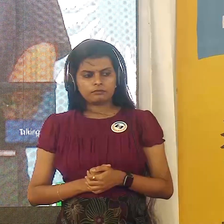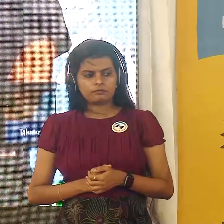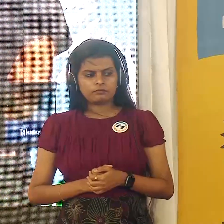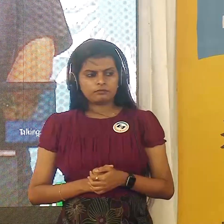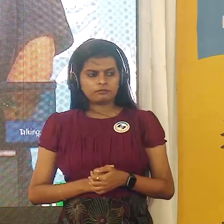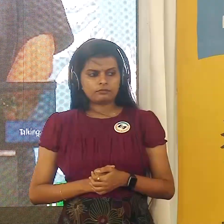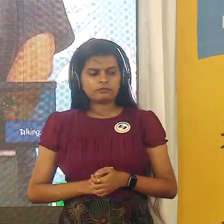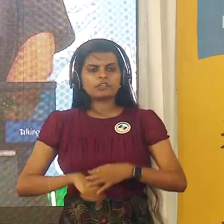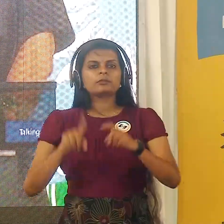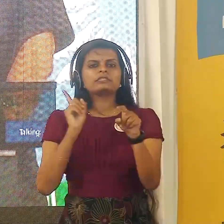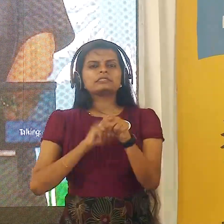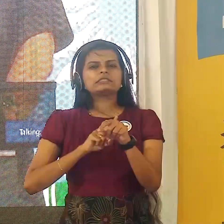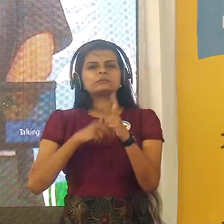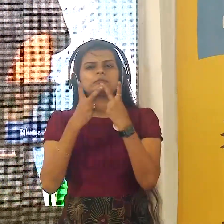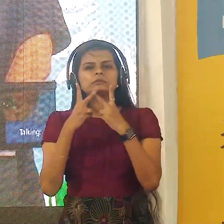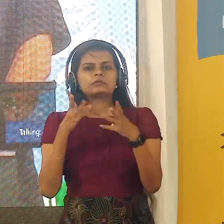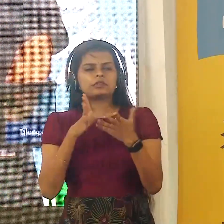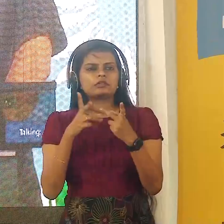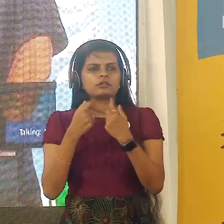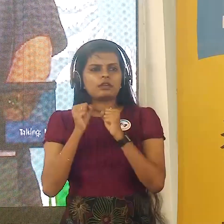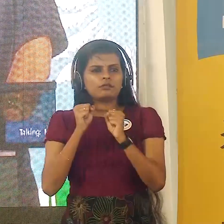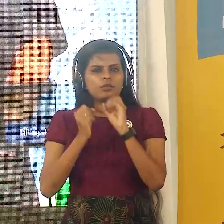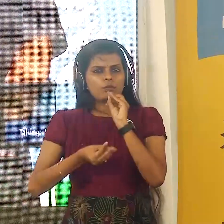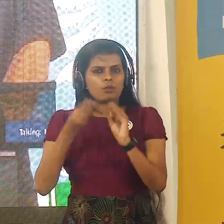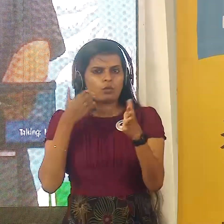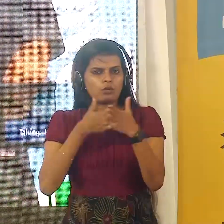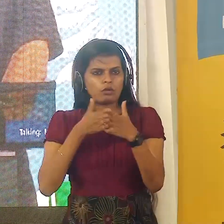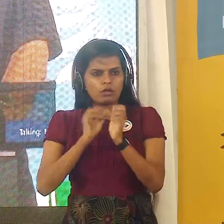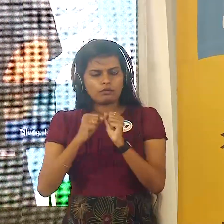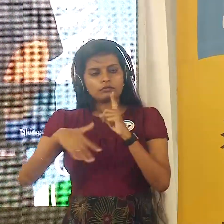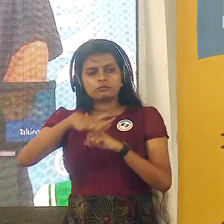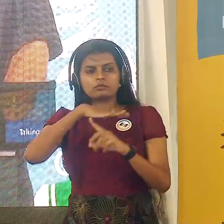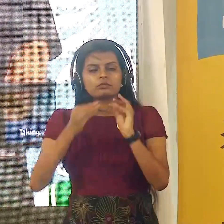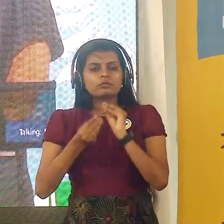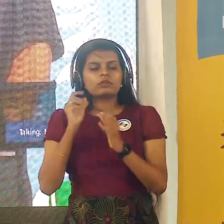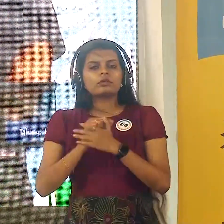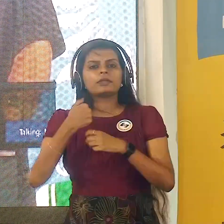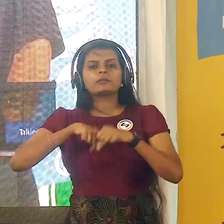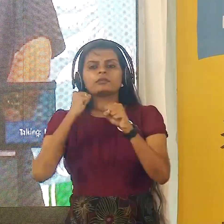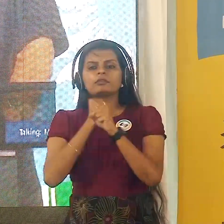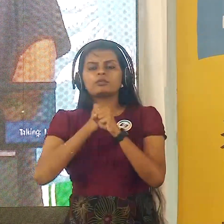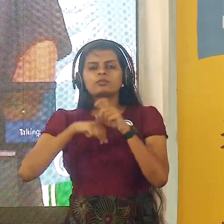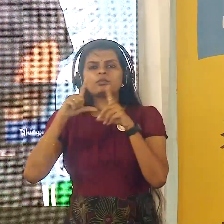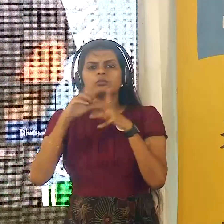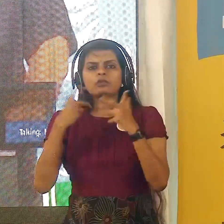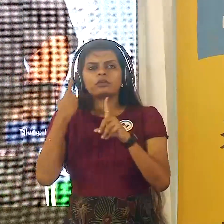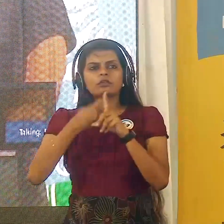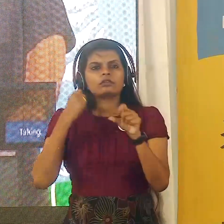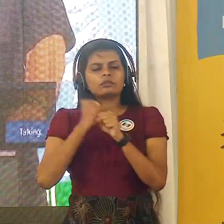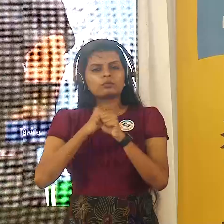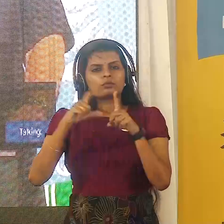even at a time of, in a very difficult year, we have been, the government of Kerala has been investing